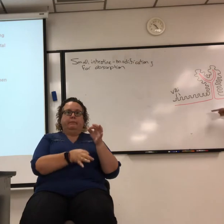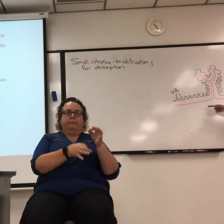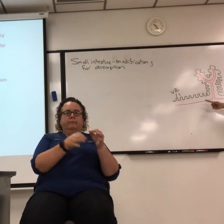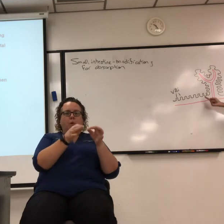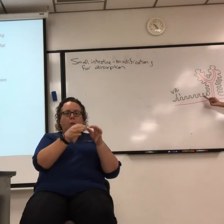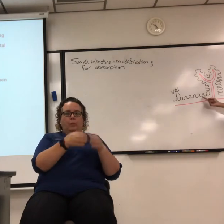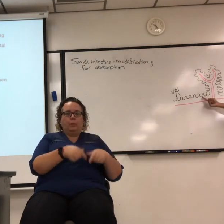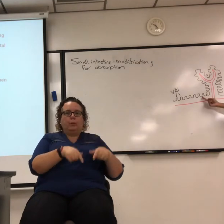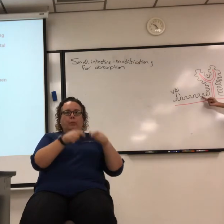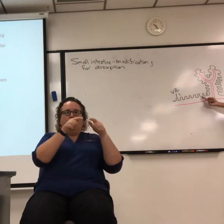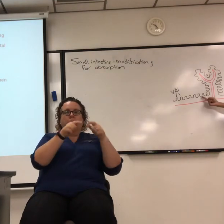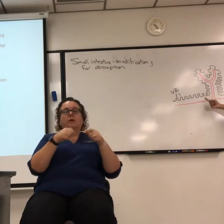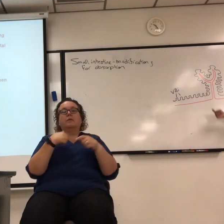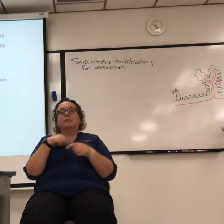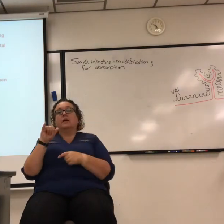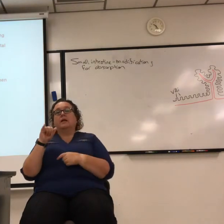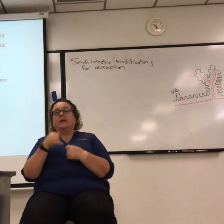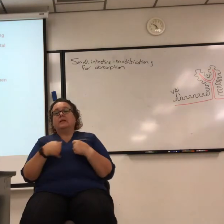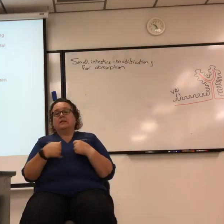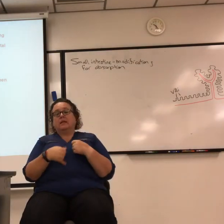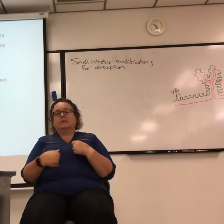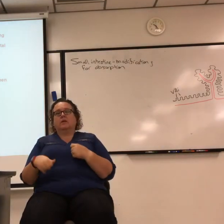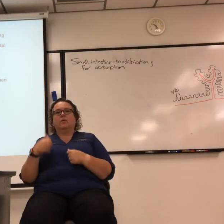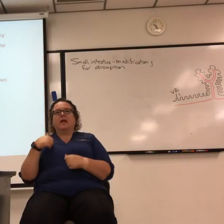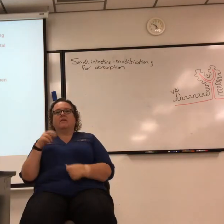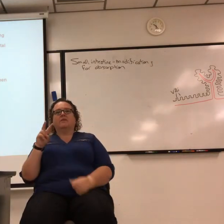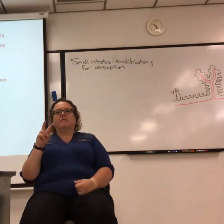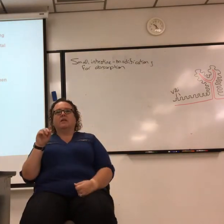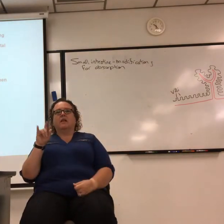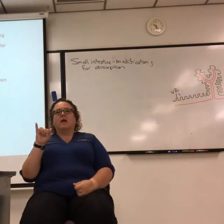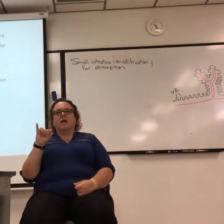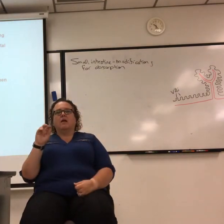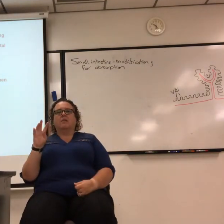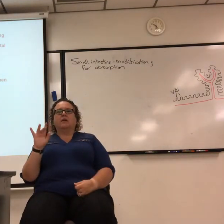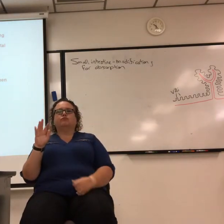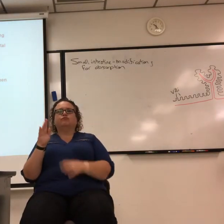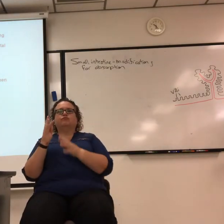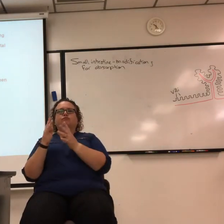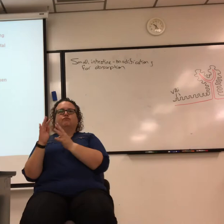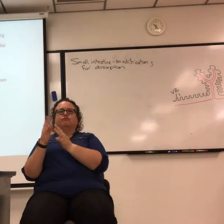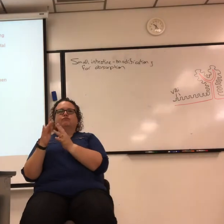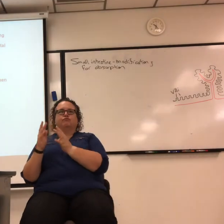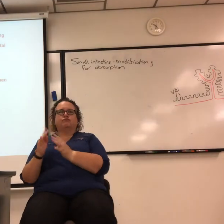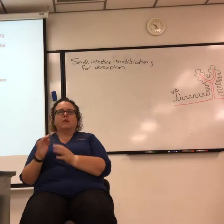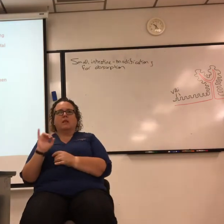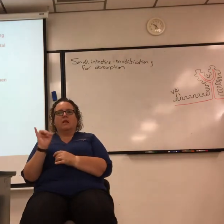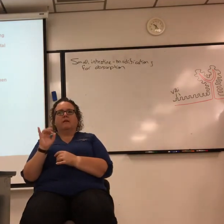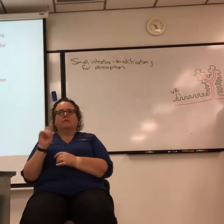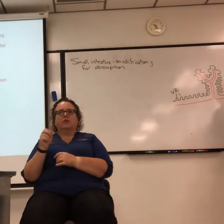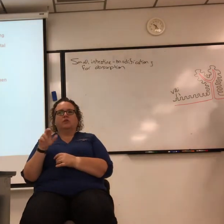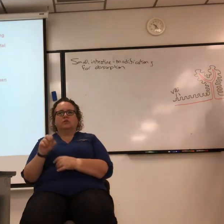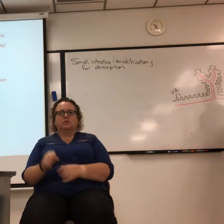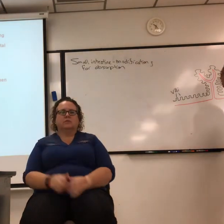like you got these villi that stick up like fingers. Okay, so